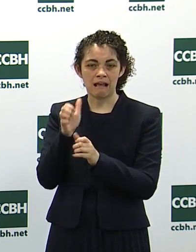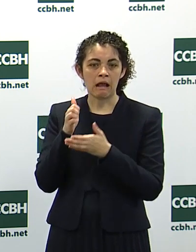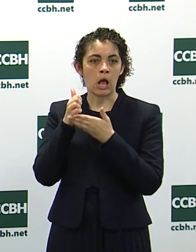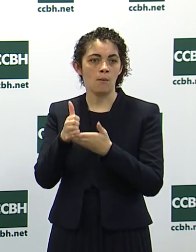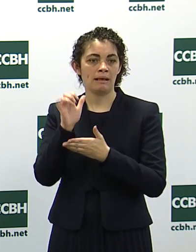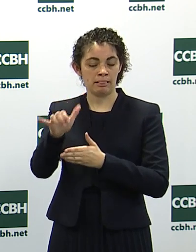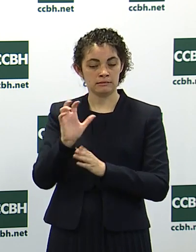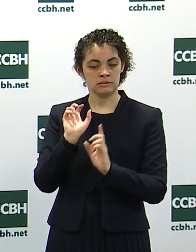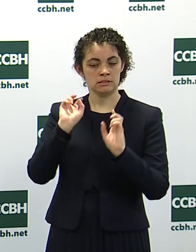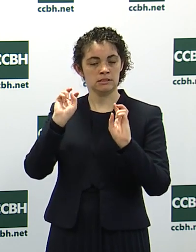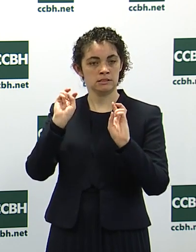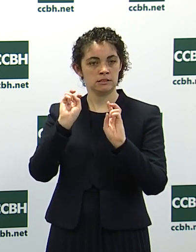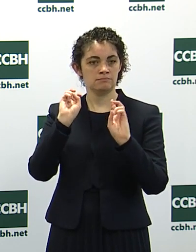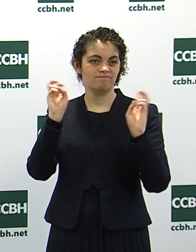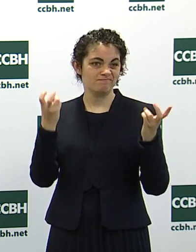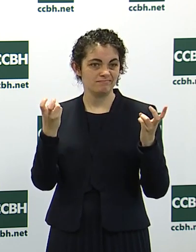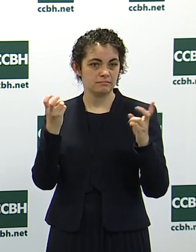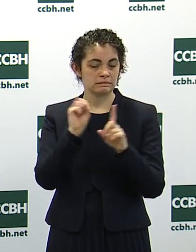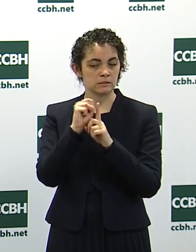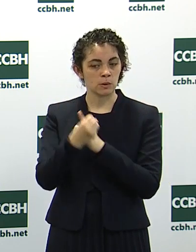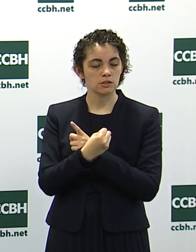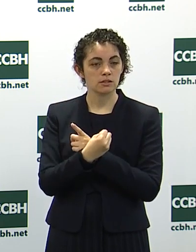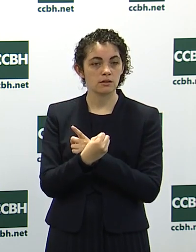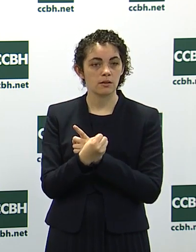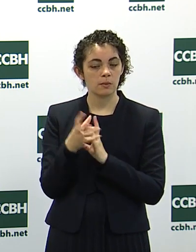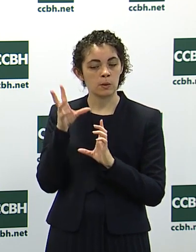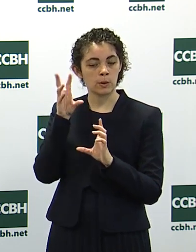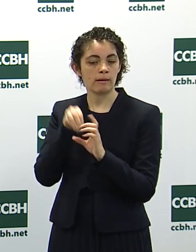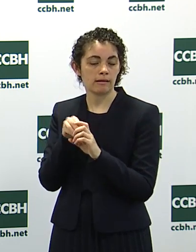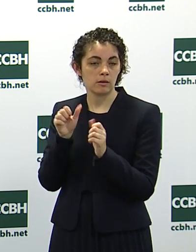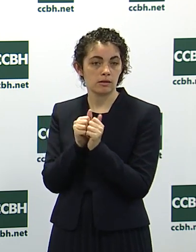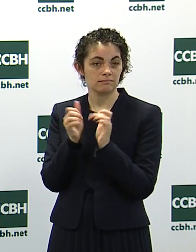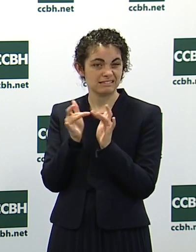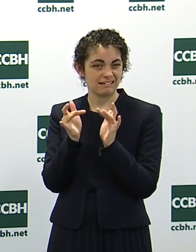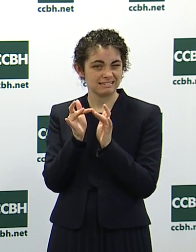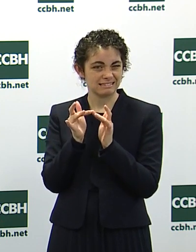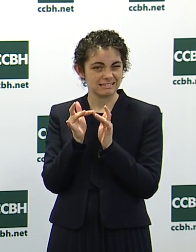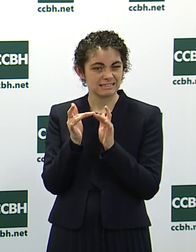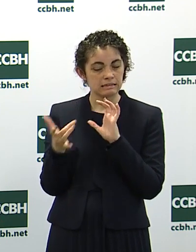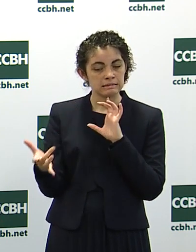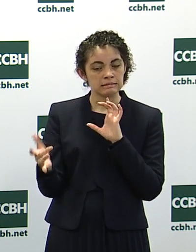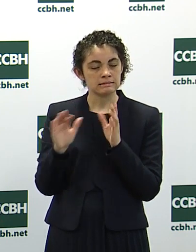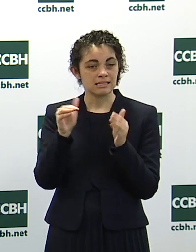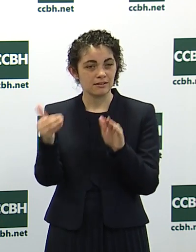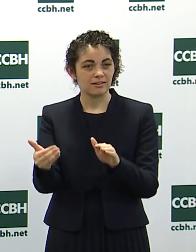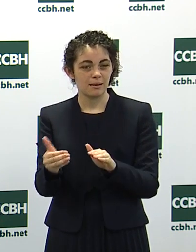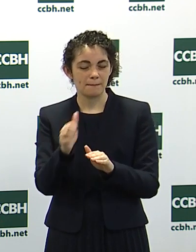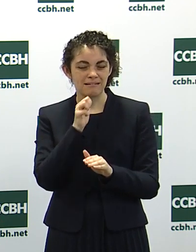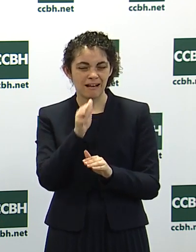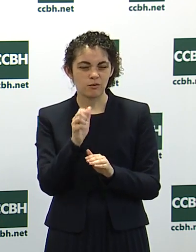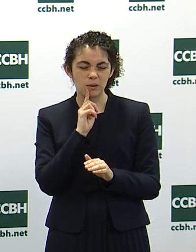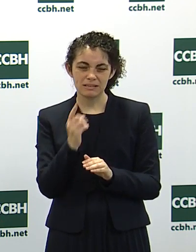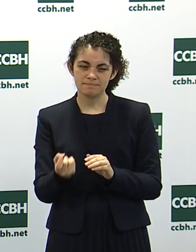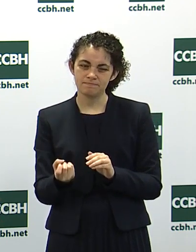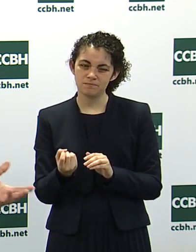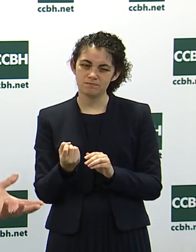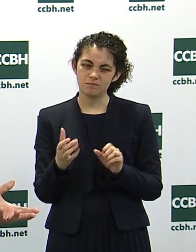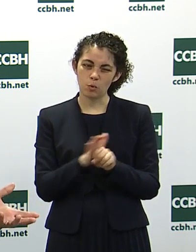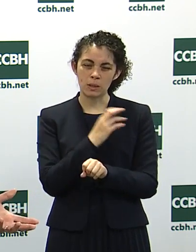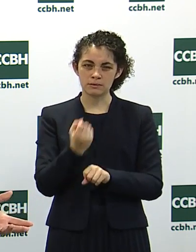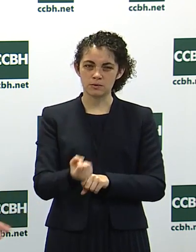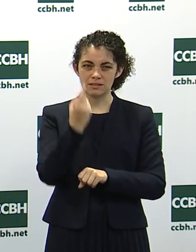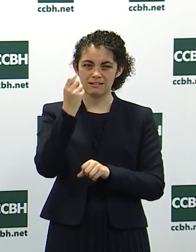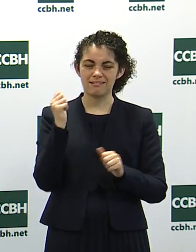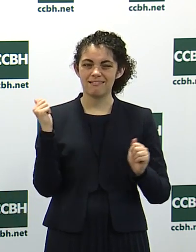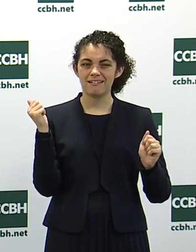those situations. These are associated deaths. What becomes less clear, though, is